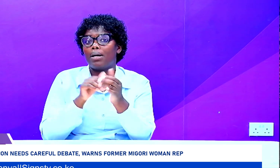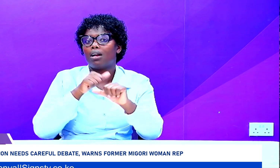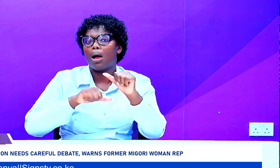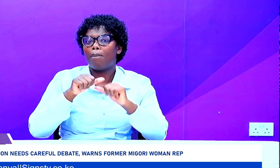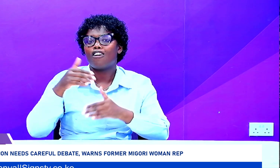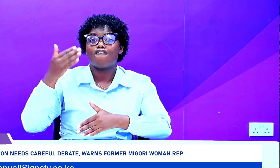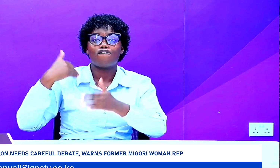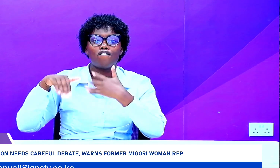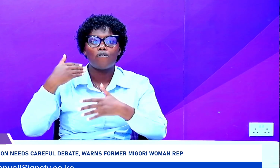recent 13th